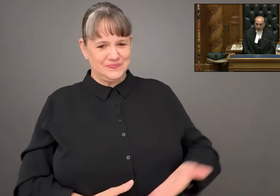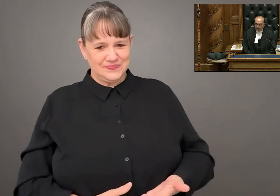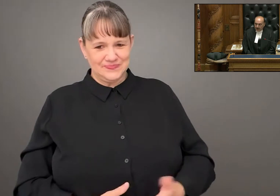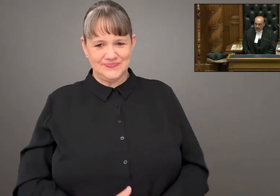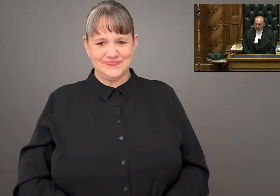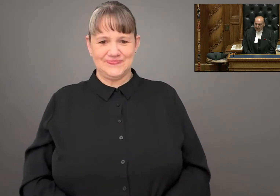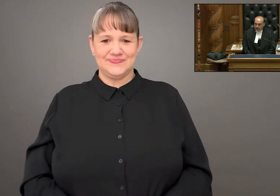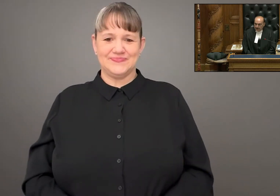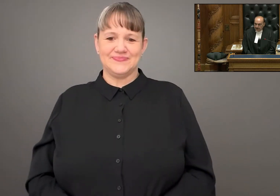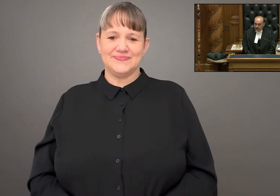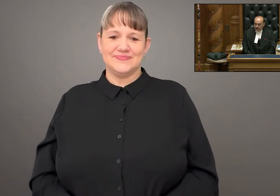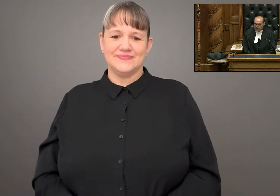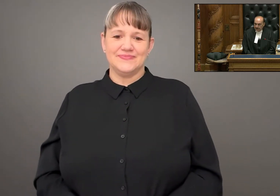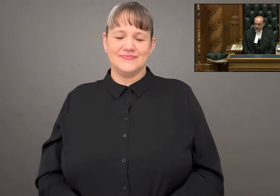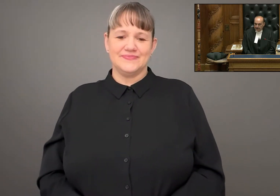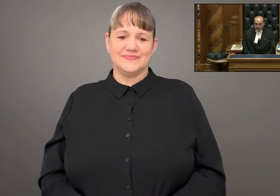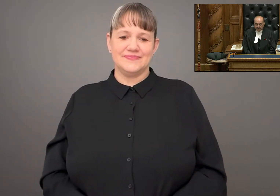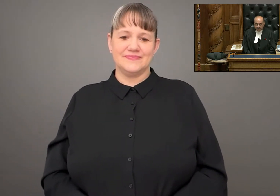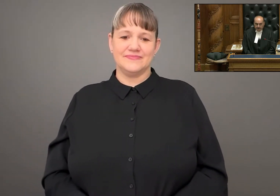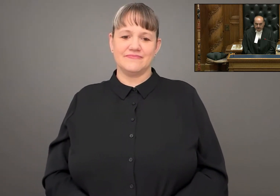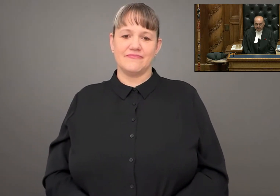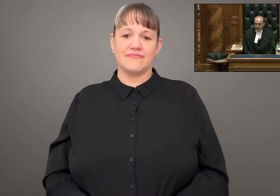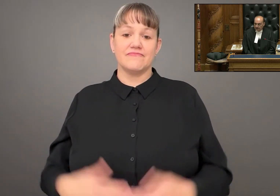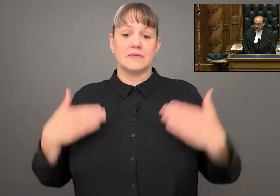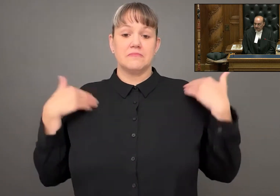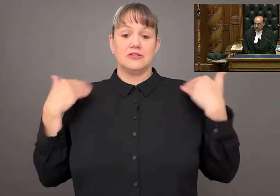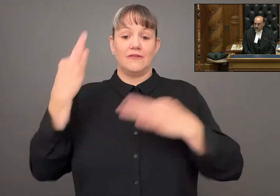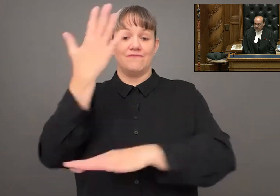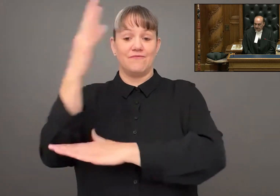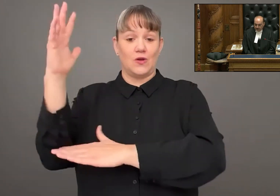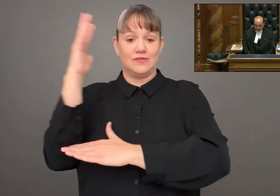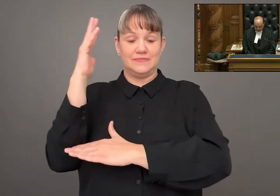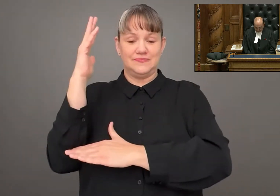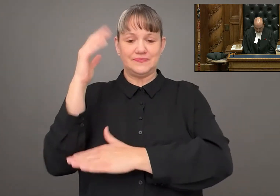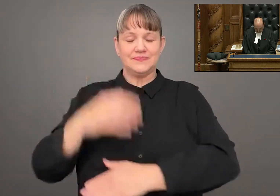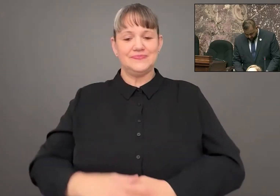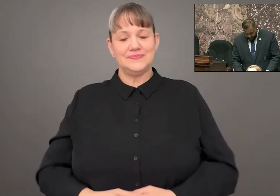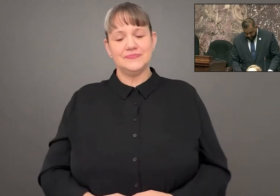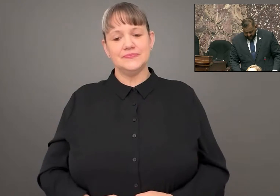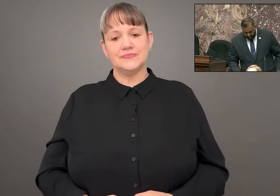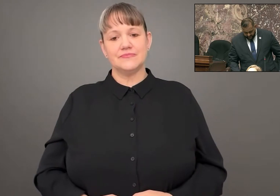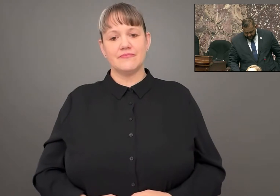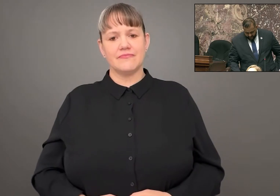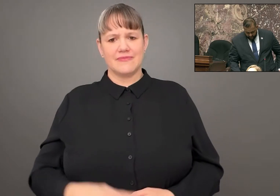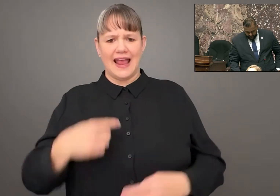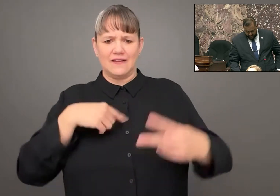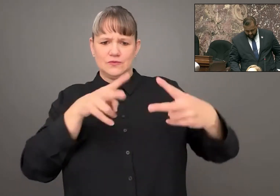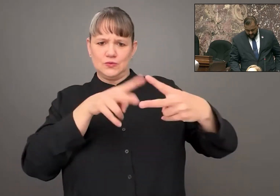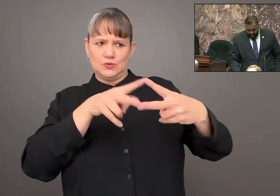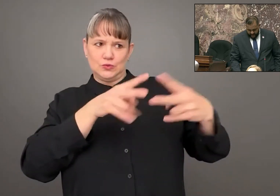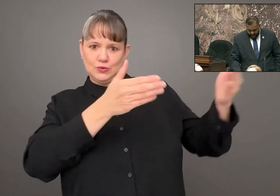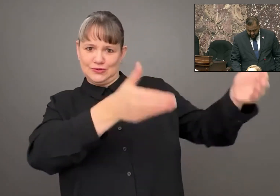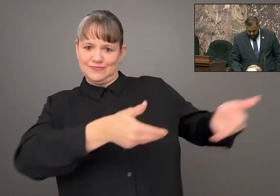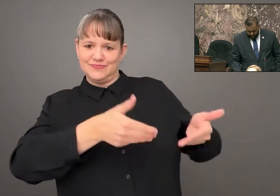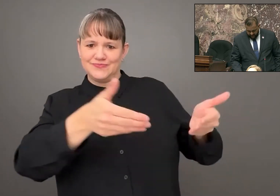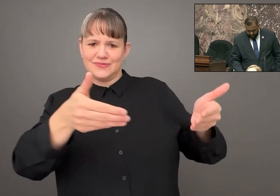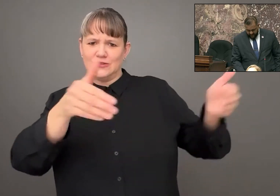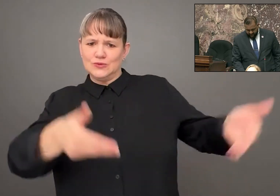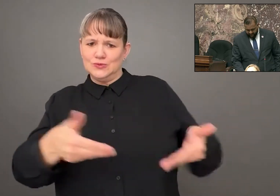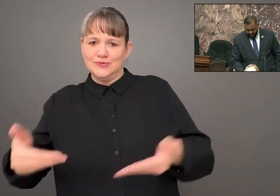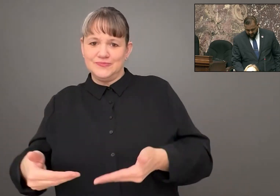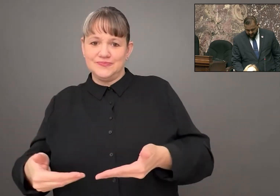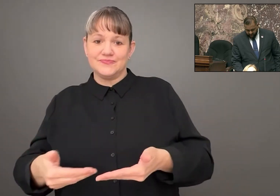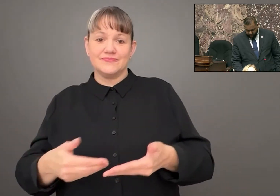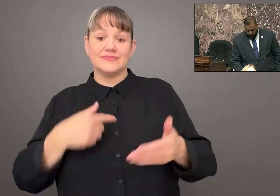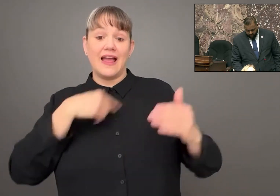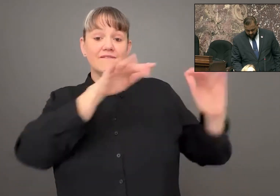Minister of Forests. Thanks very much, Mr. Speaker. I've got a couple of sets of introductions. Firstly, in the gallery today, we have Sean